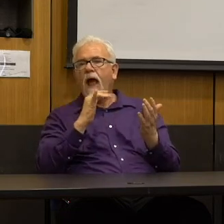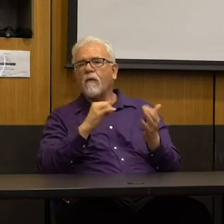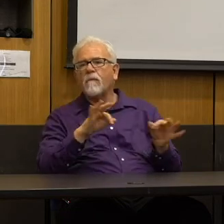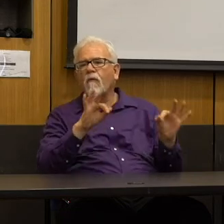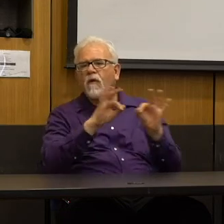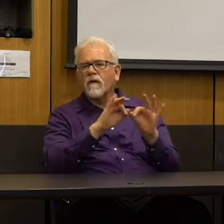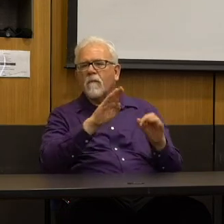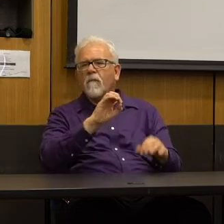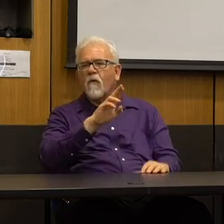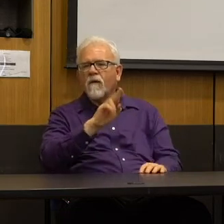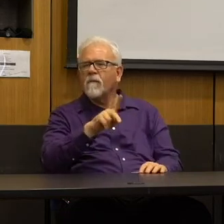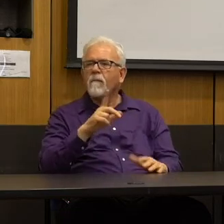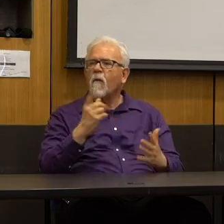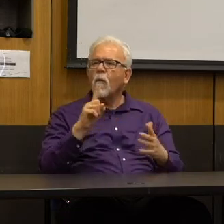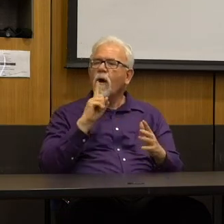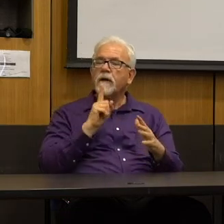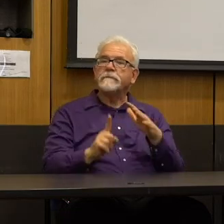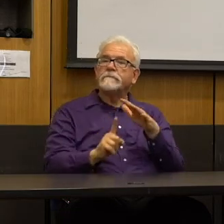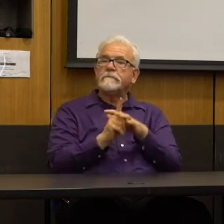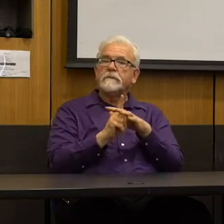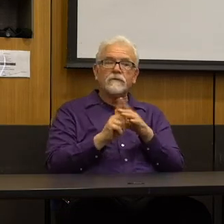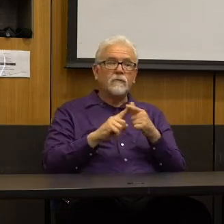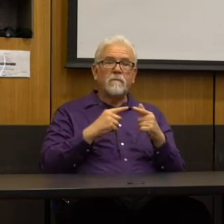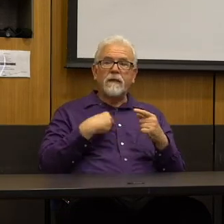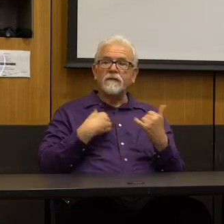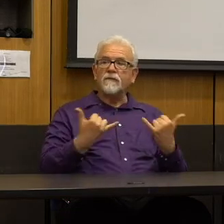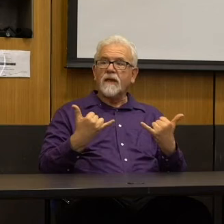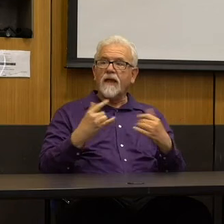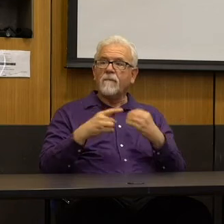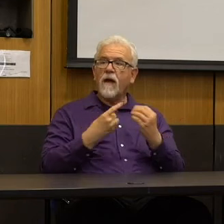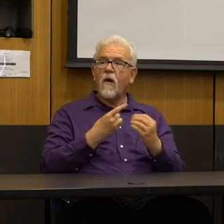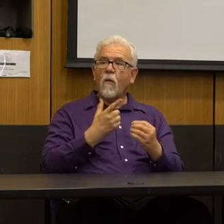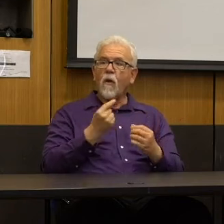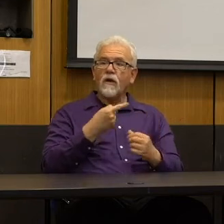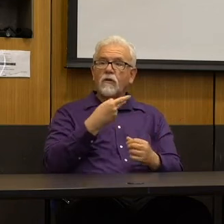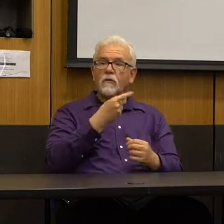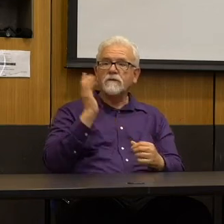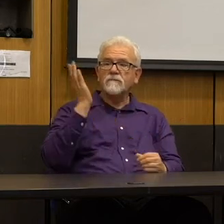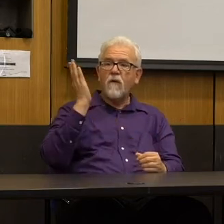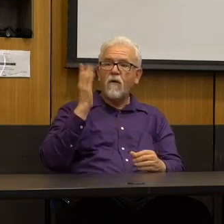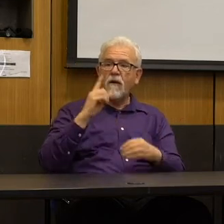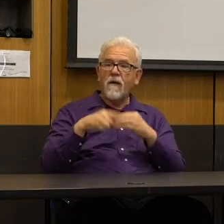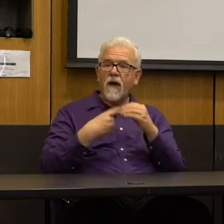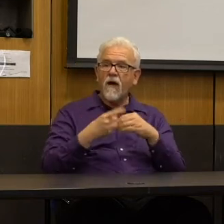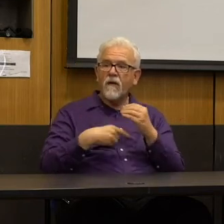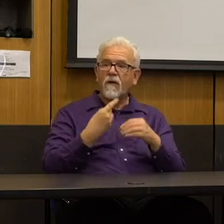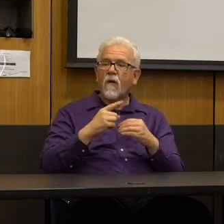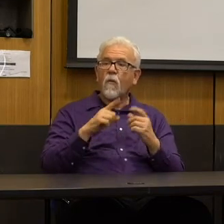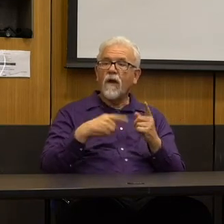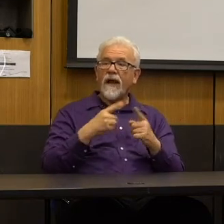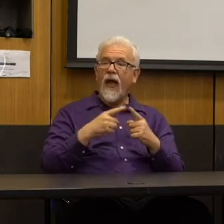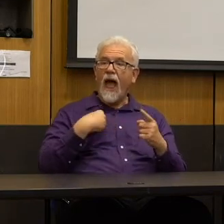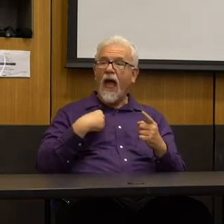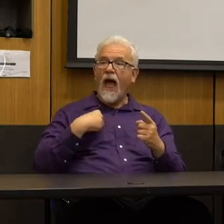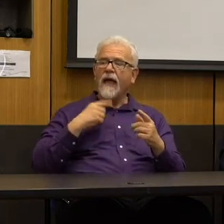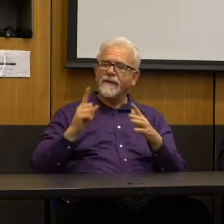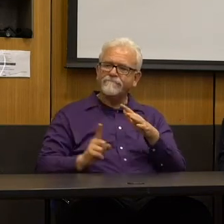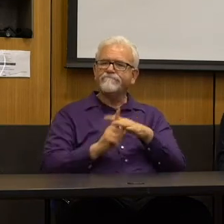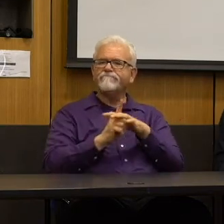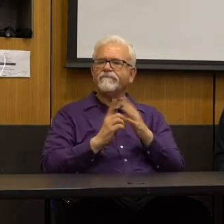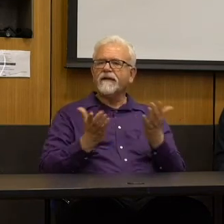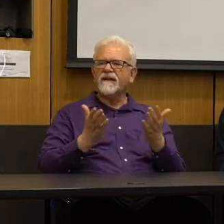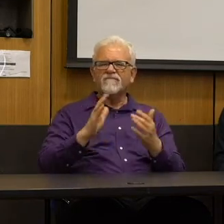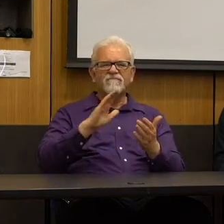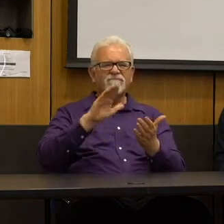what struck out to me today about Elizabeth, what you spoke about, when I came in the scene in